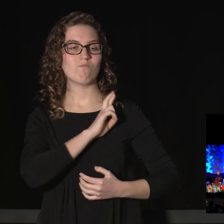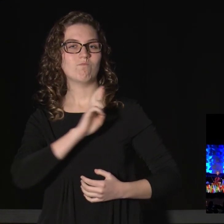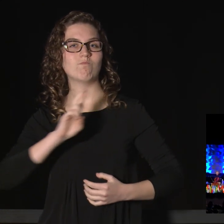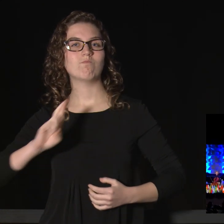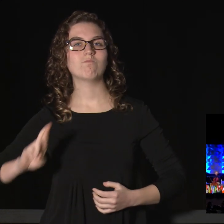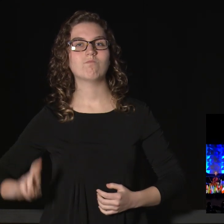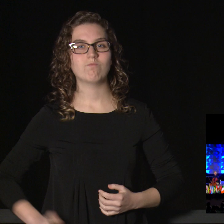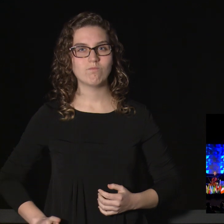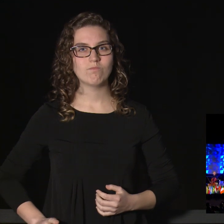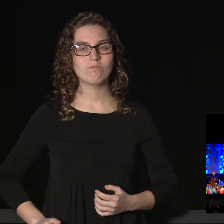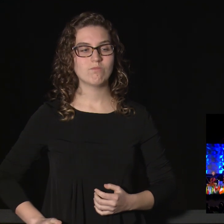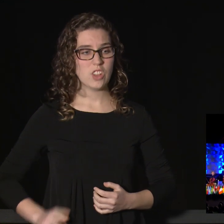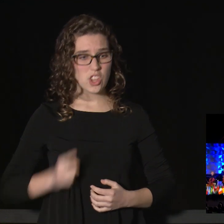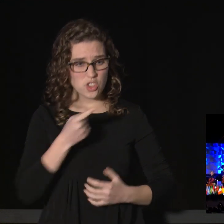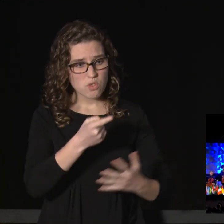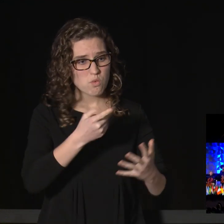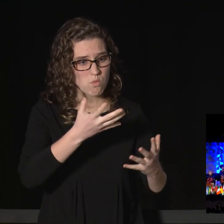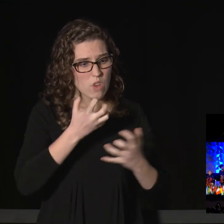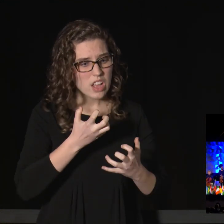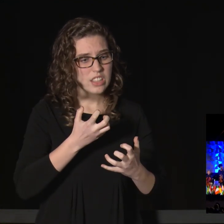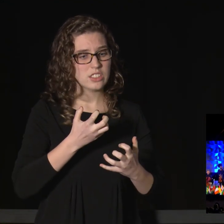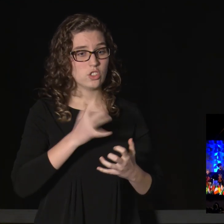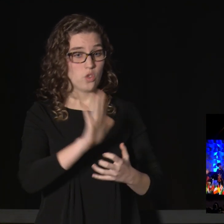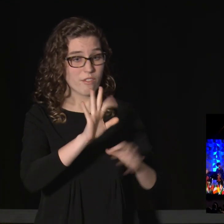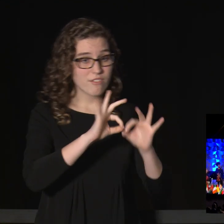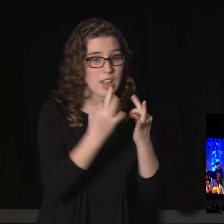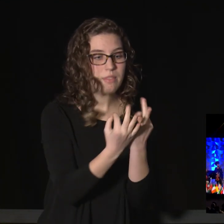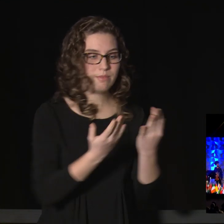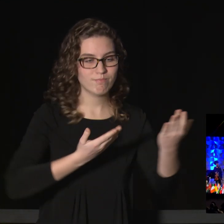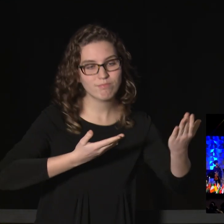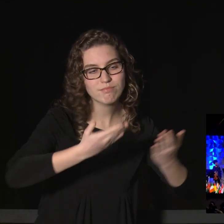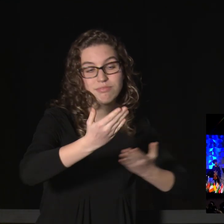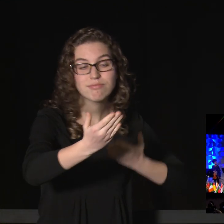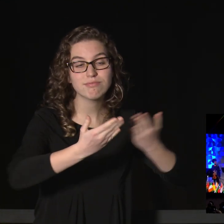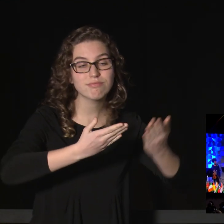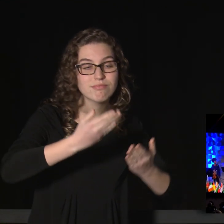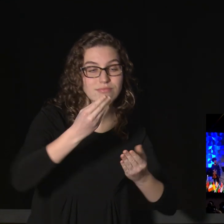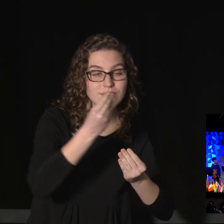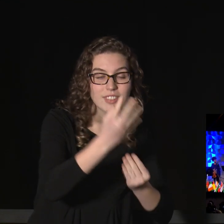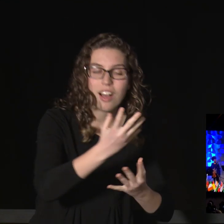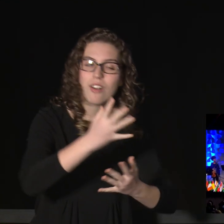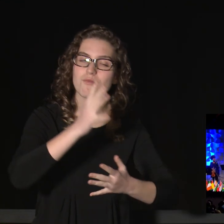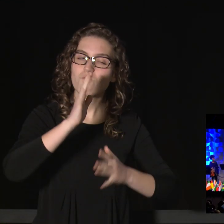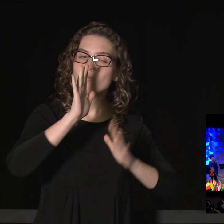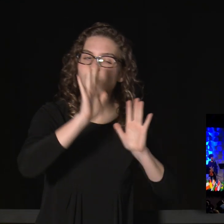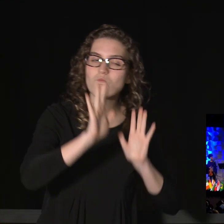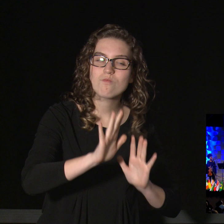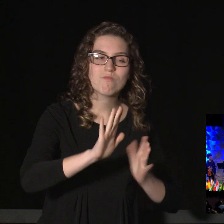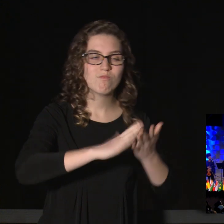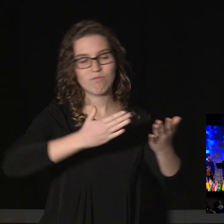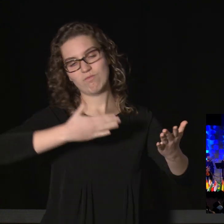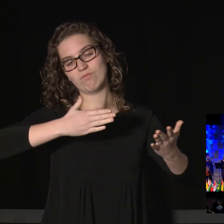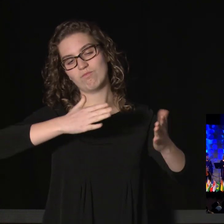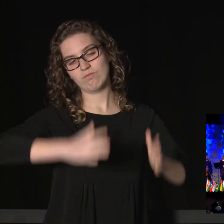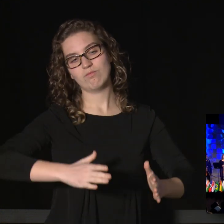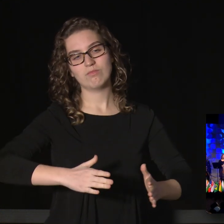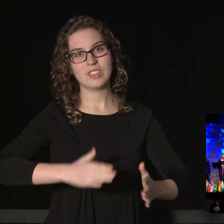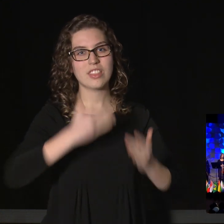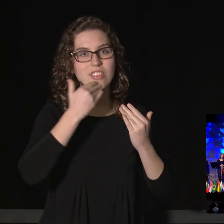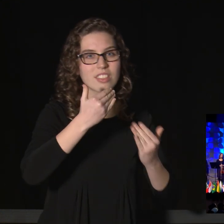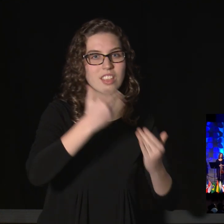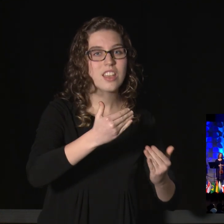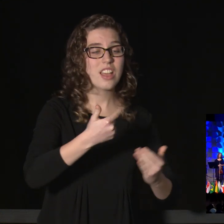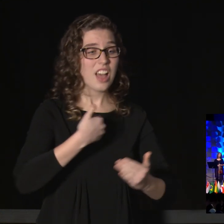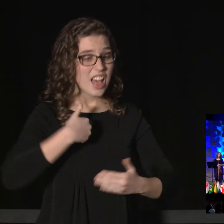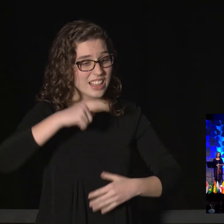You wanted to be served by your family telling you how wonderful of a chef you are and how thankful for you they are, but I needed